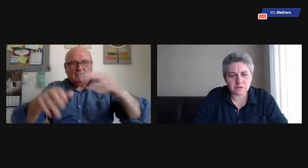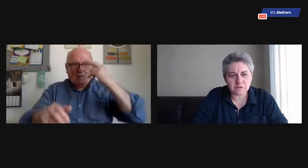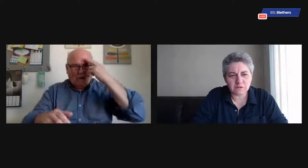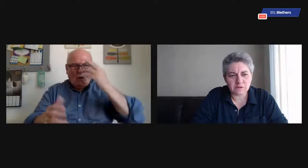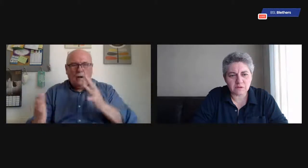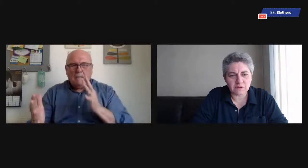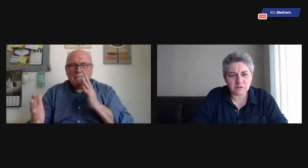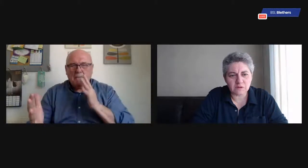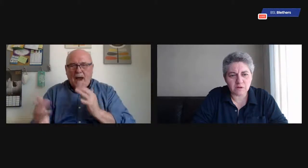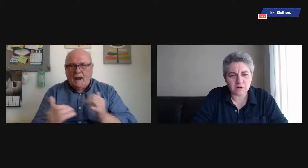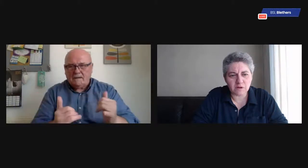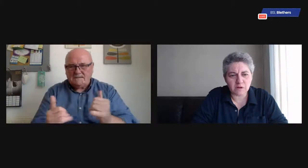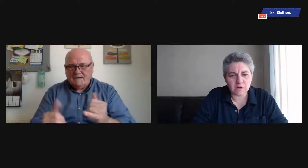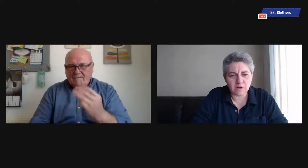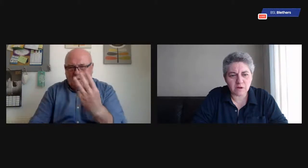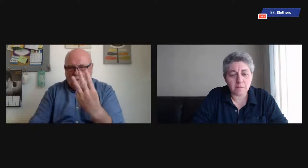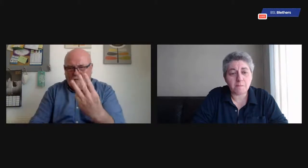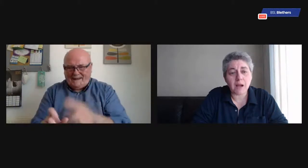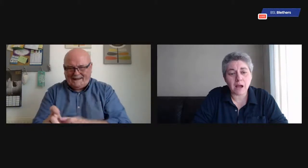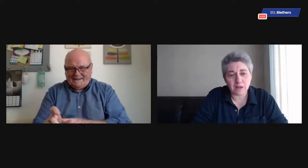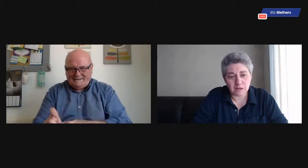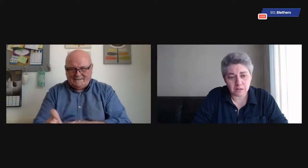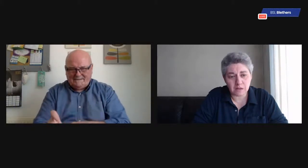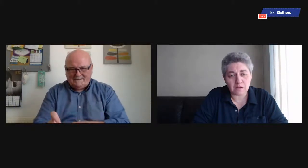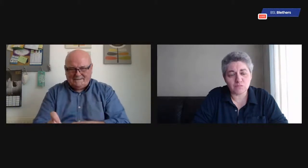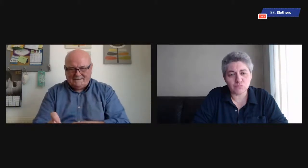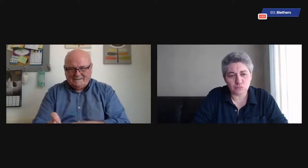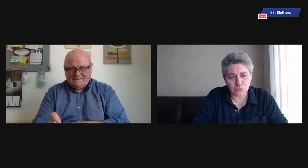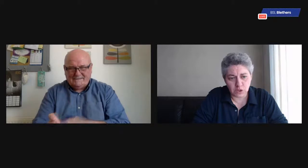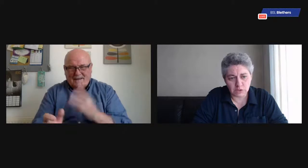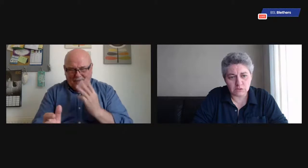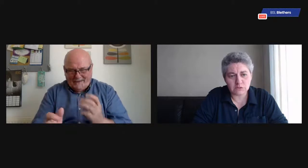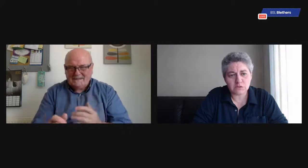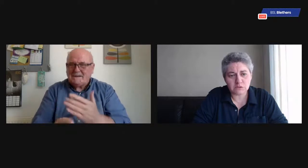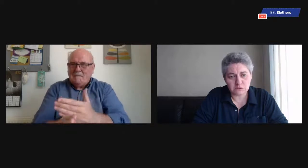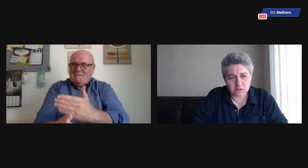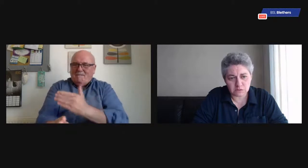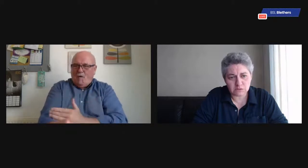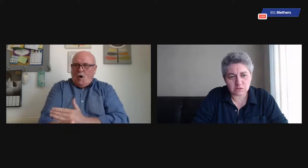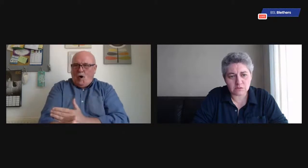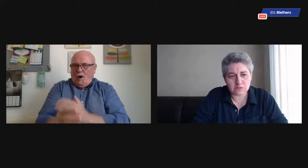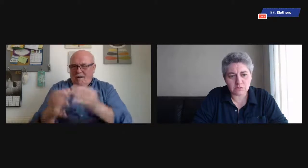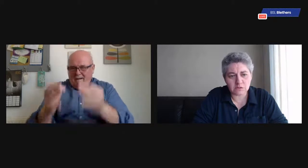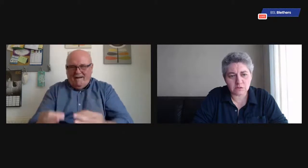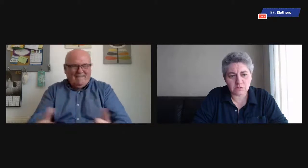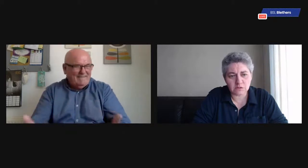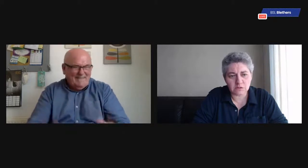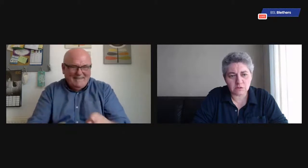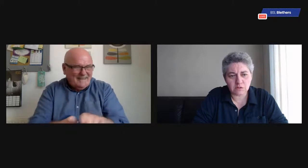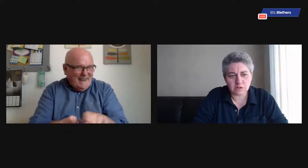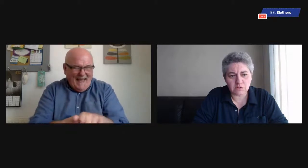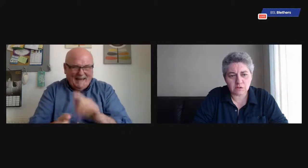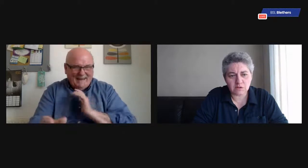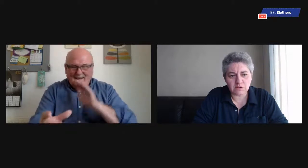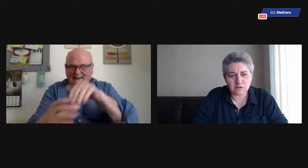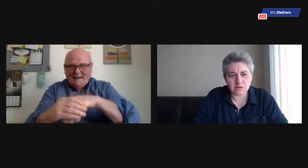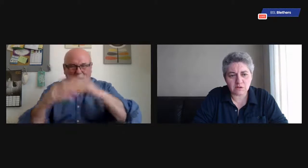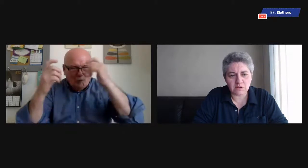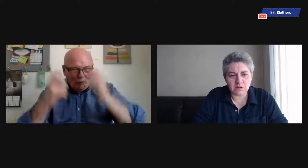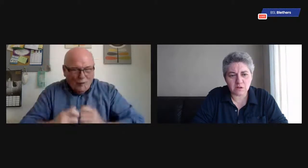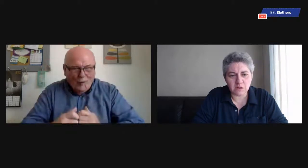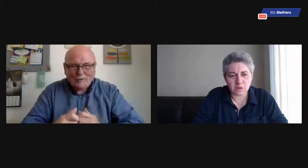Um, and then, as I said, we did this pilot for 3 years. And before